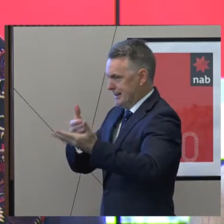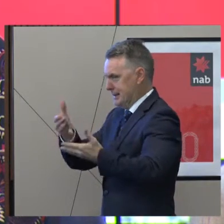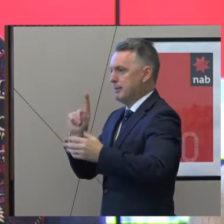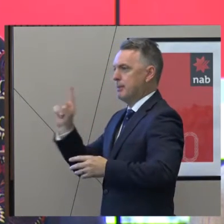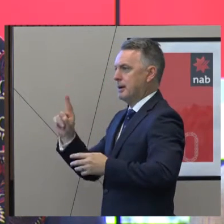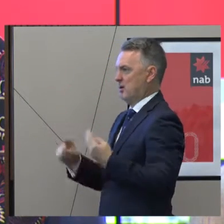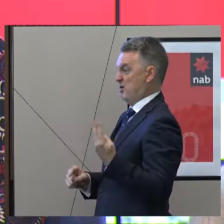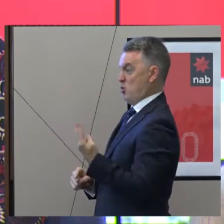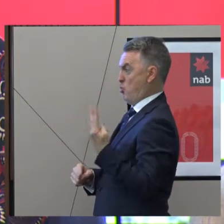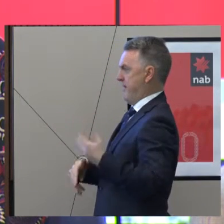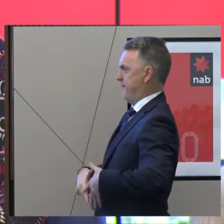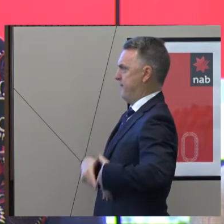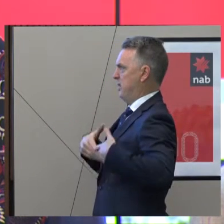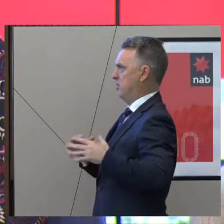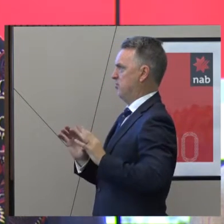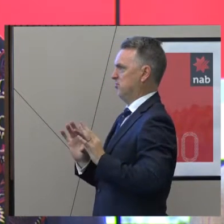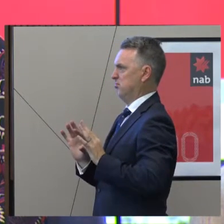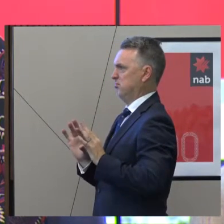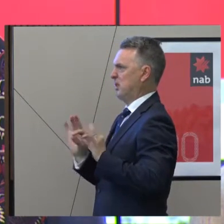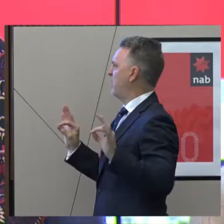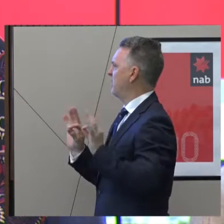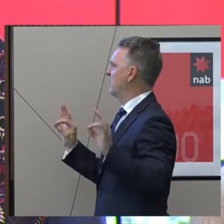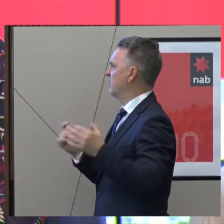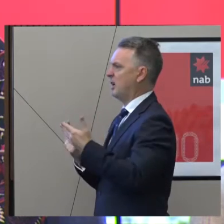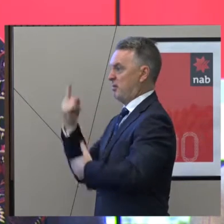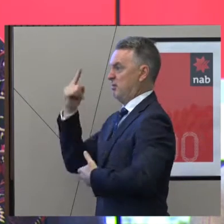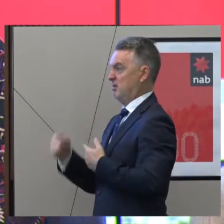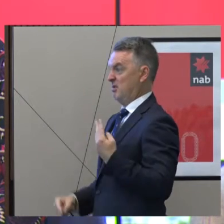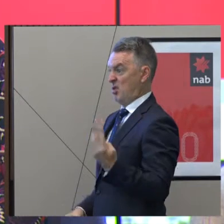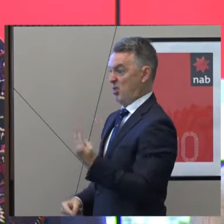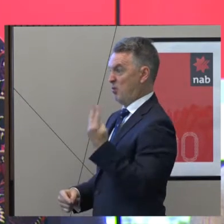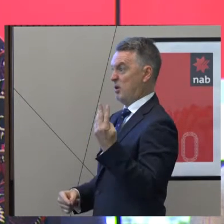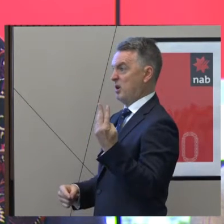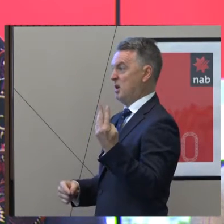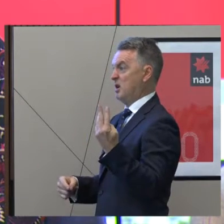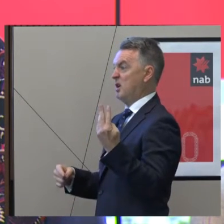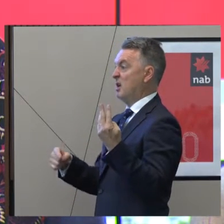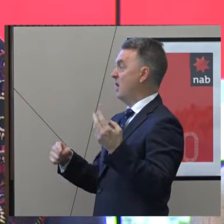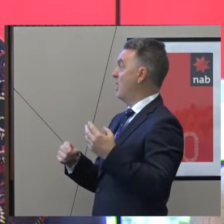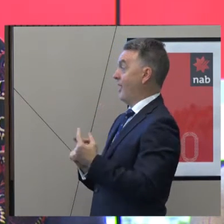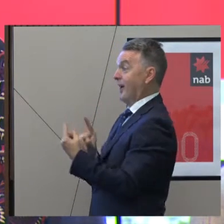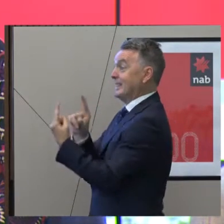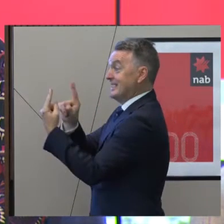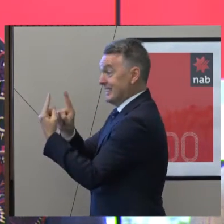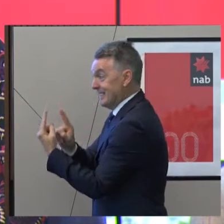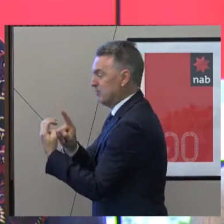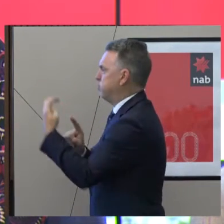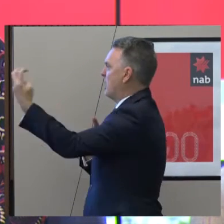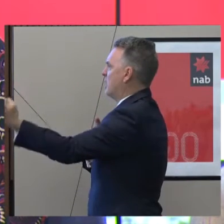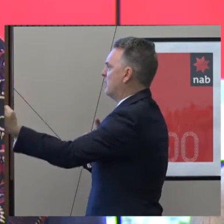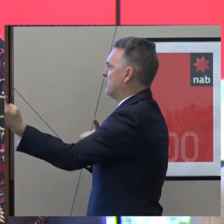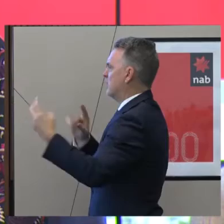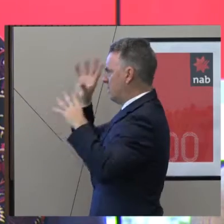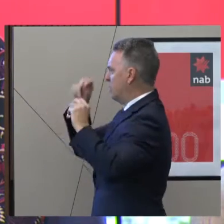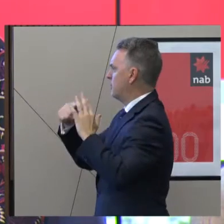had really anything come of it. Both, actually all of us, actually, they pulled out of conciliation. So I'm quite interested, maybe because